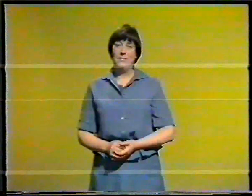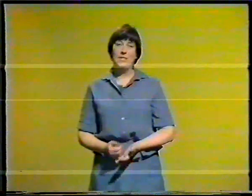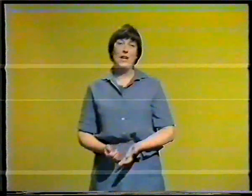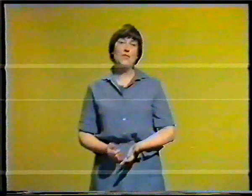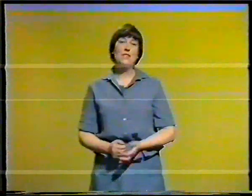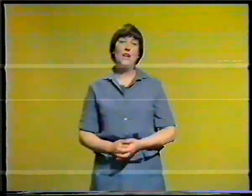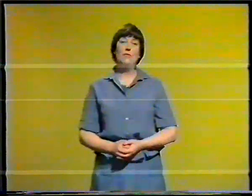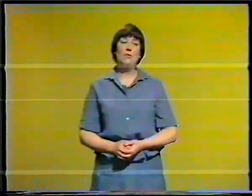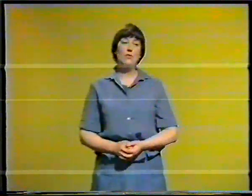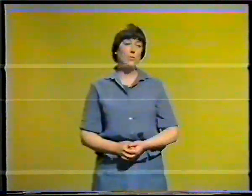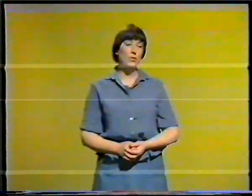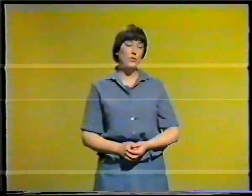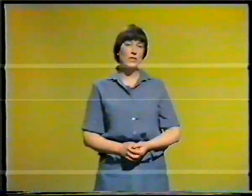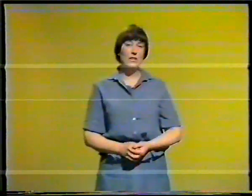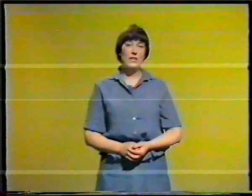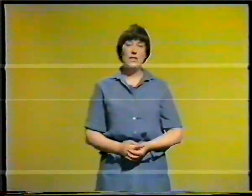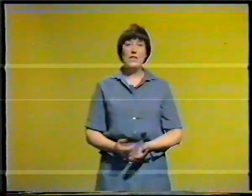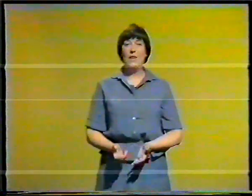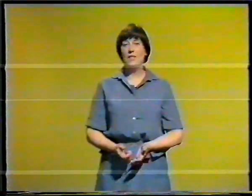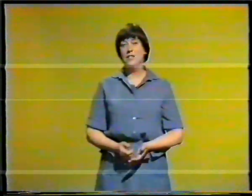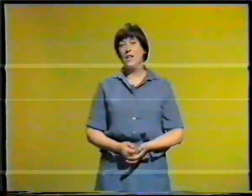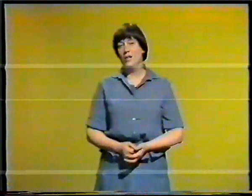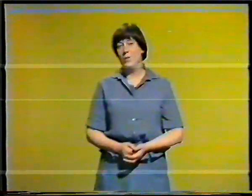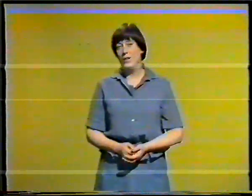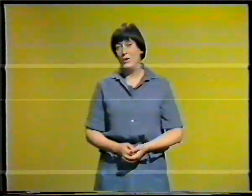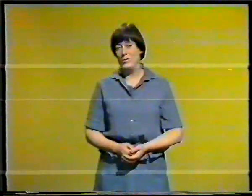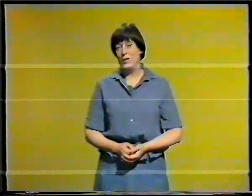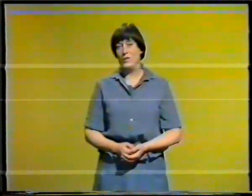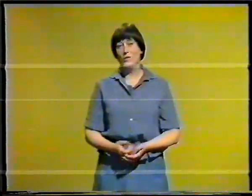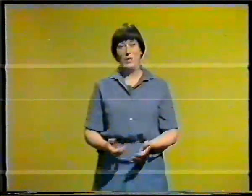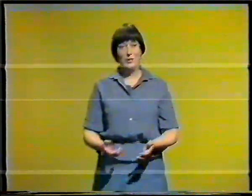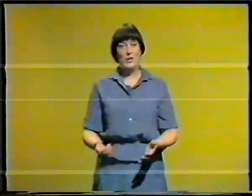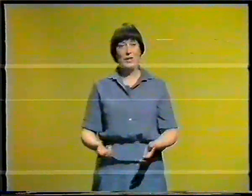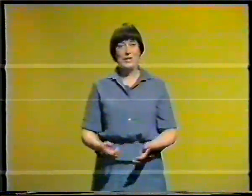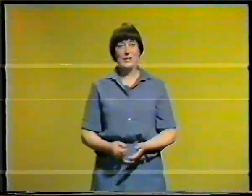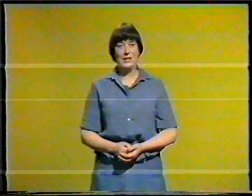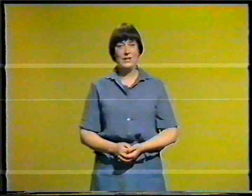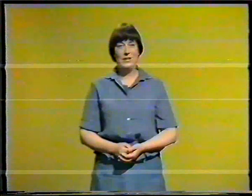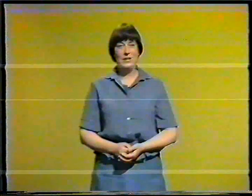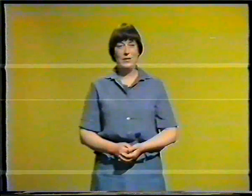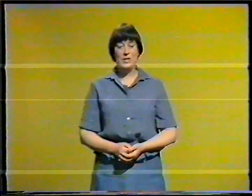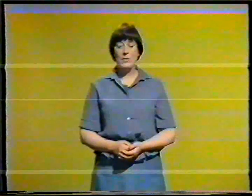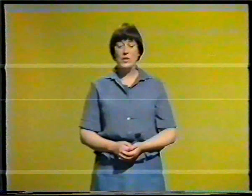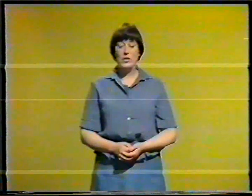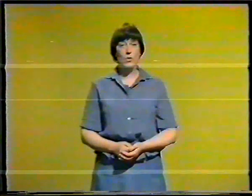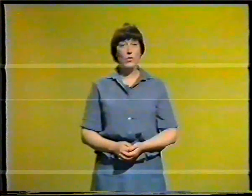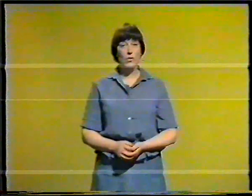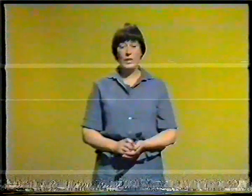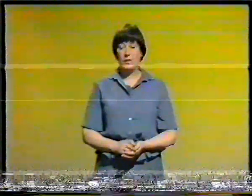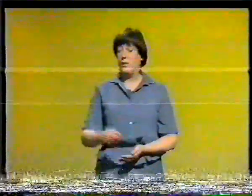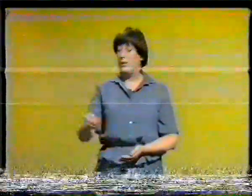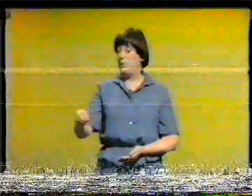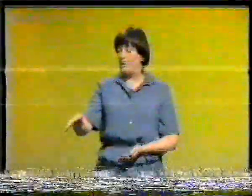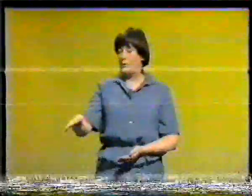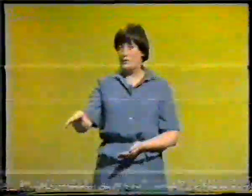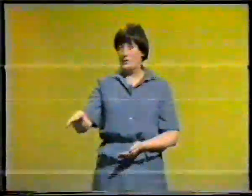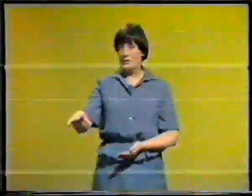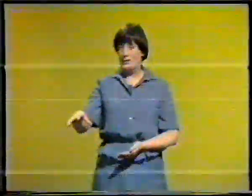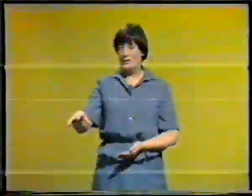Now, the sign for to put is governed entirely by the object that you're actually placing. If it's something small, then put. If